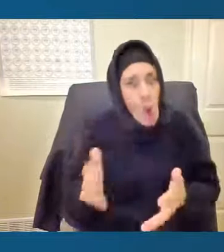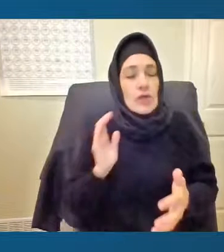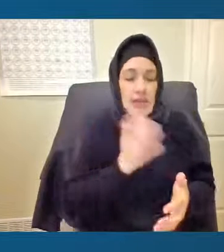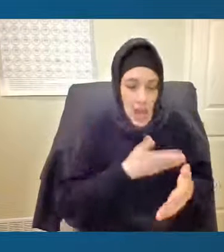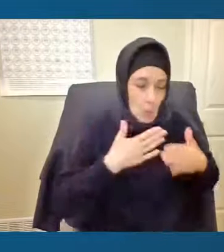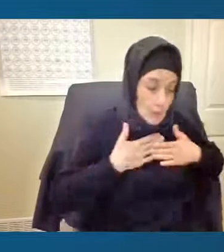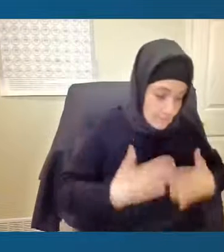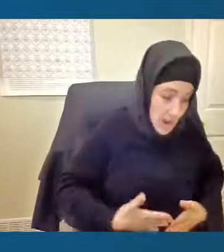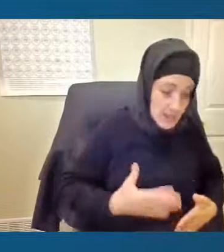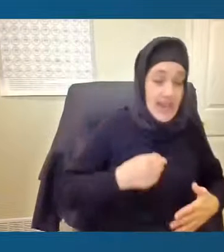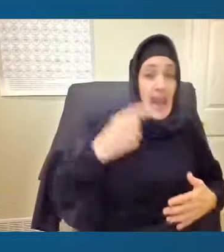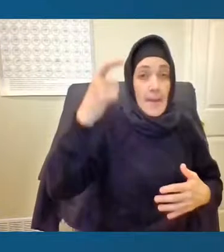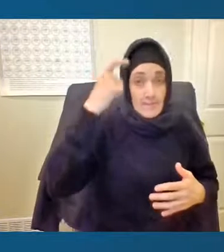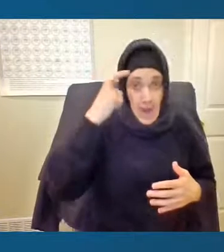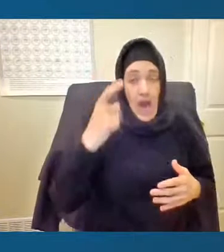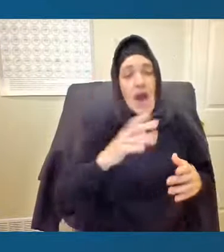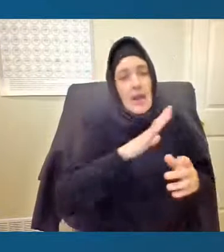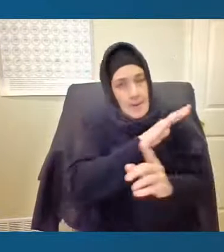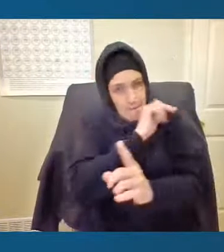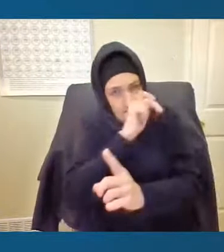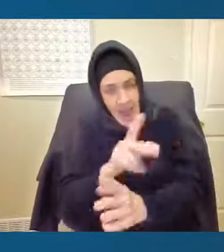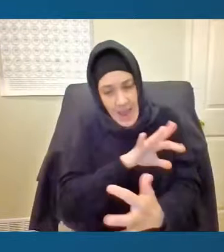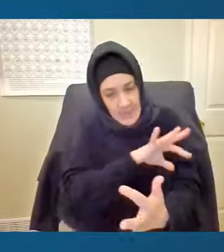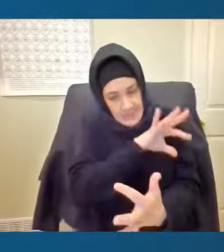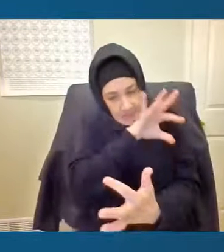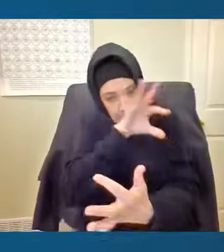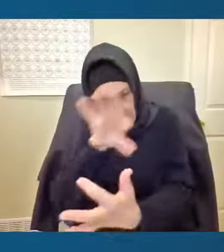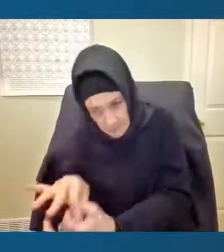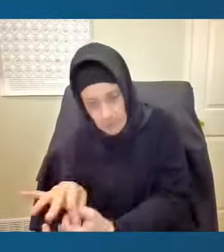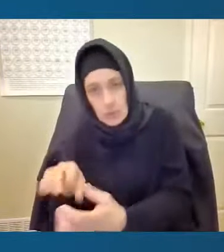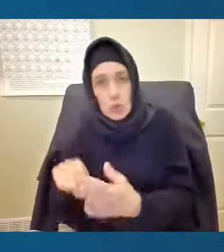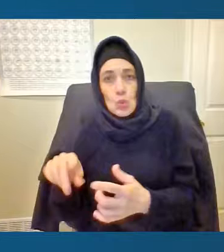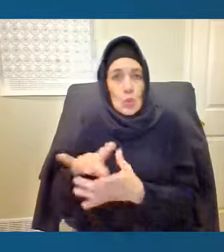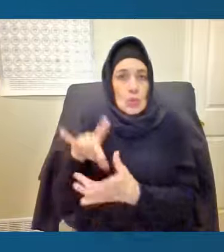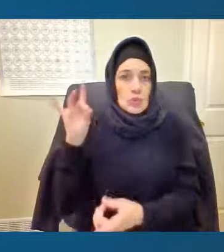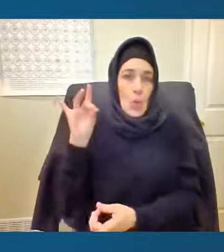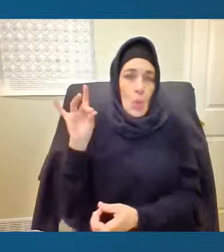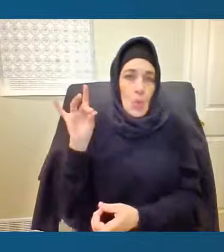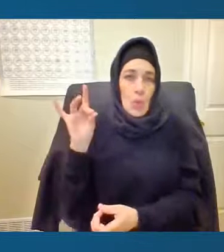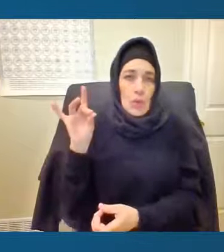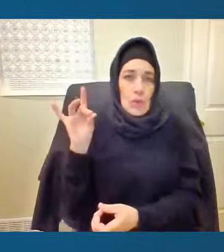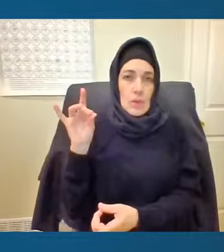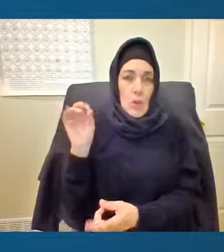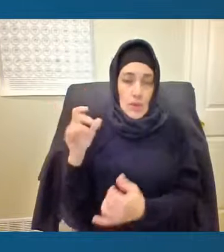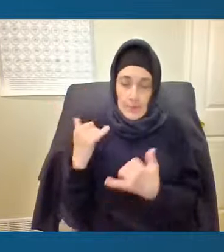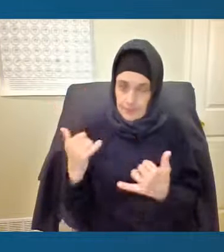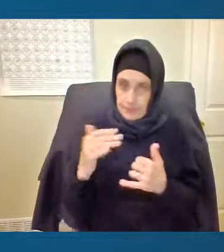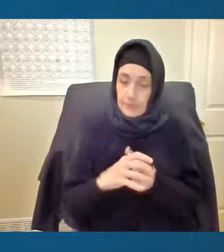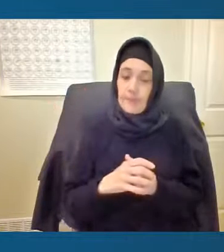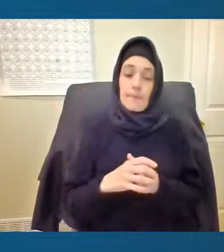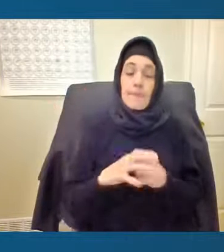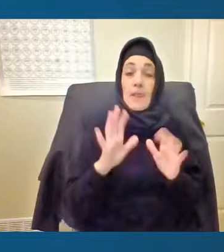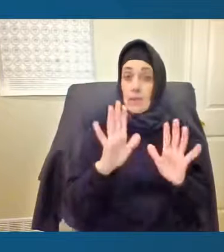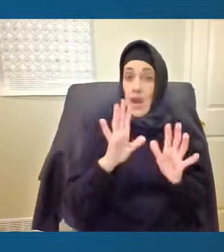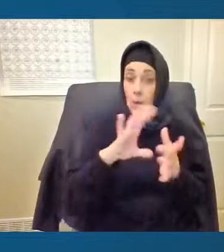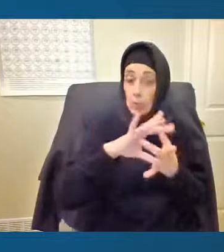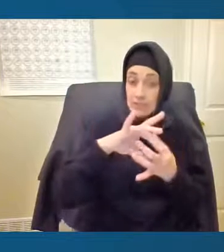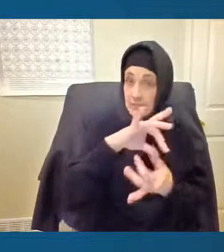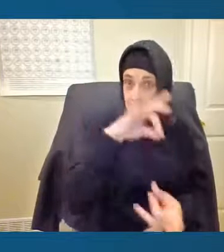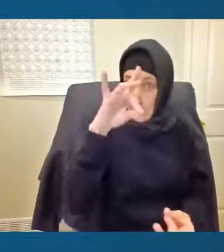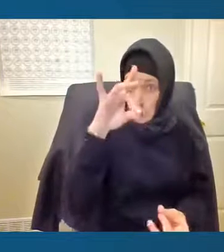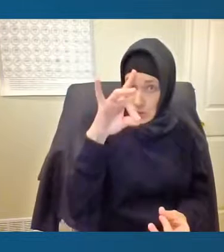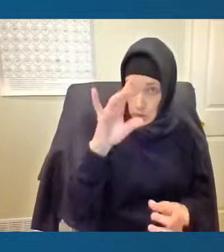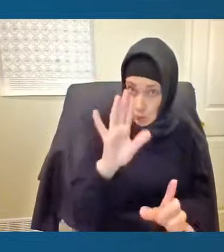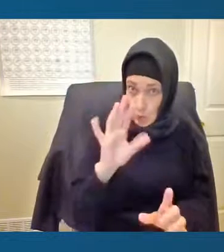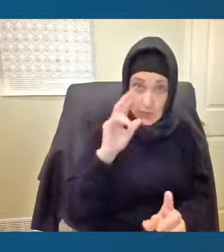That's the function of it. So spiritually speaking, there's two states that we can ever be in. Spiritually speaking, there are